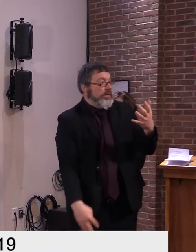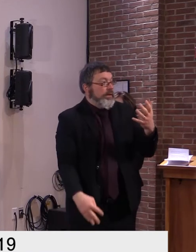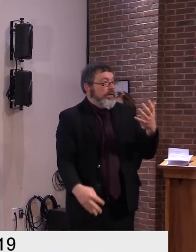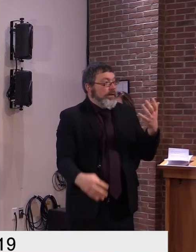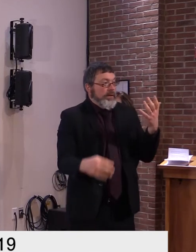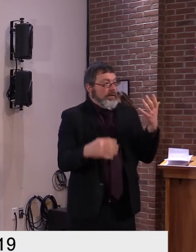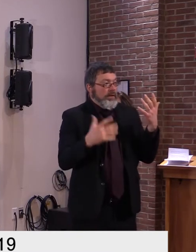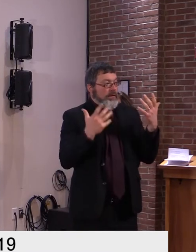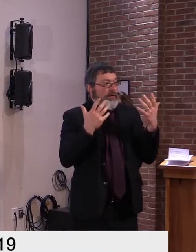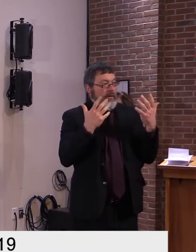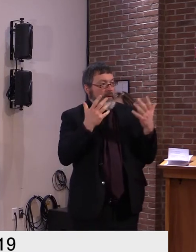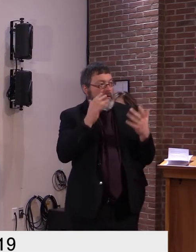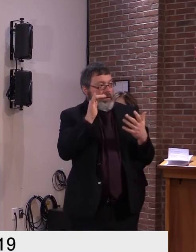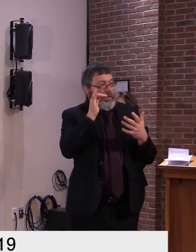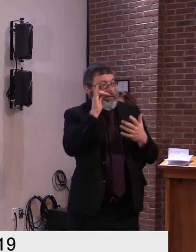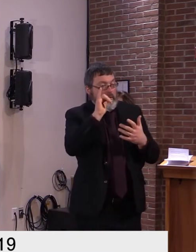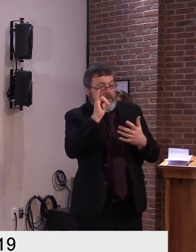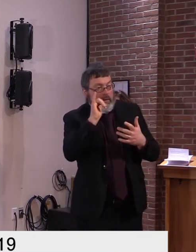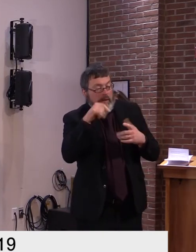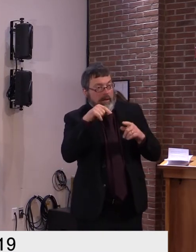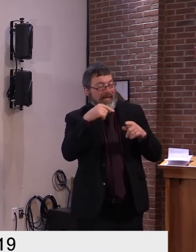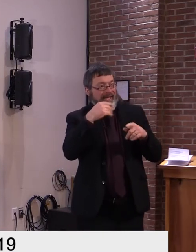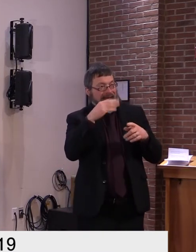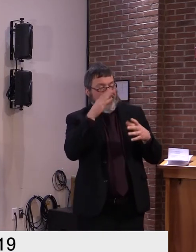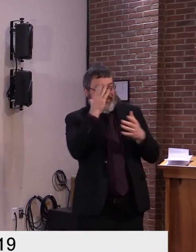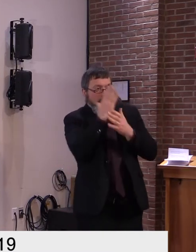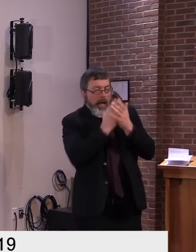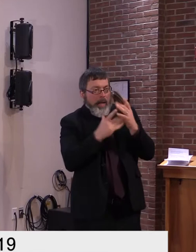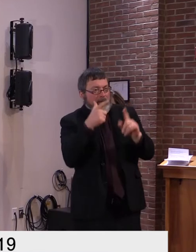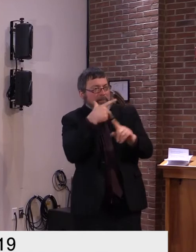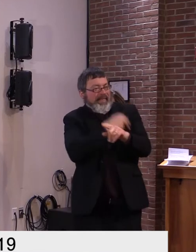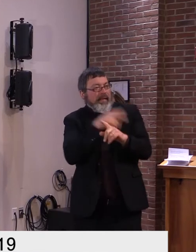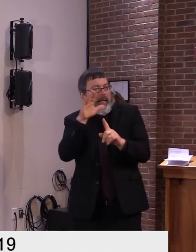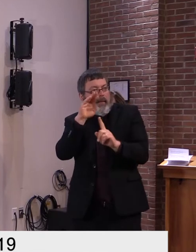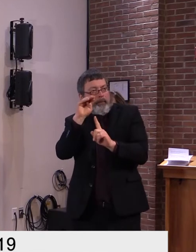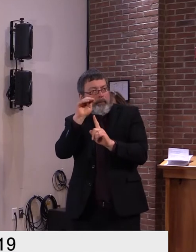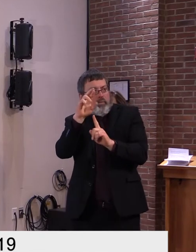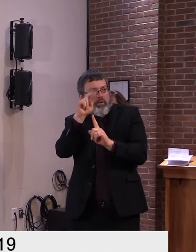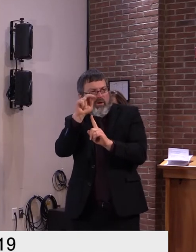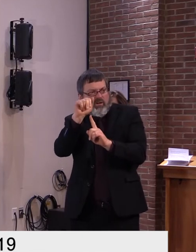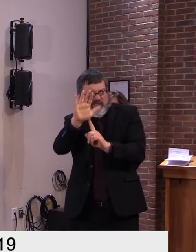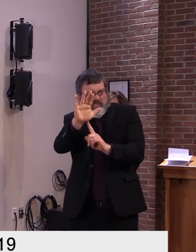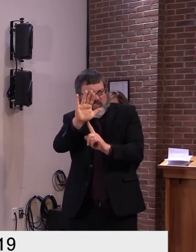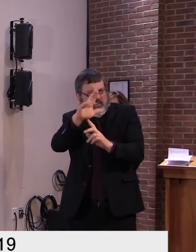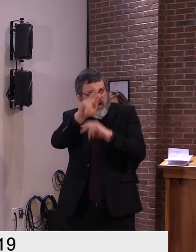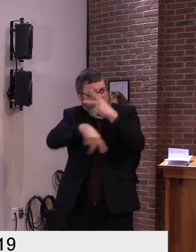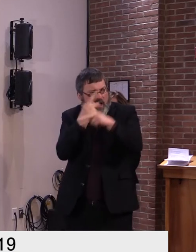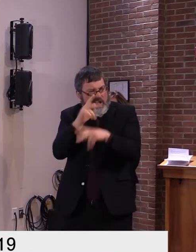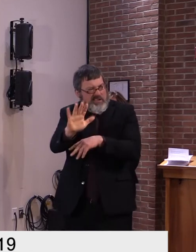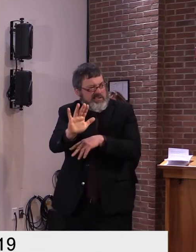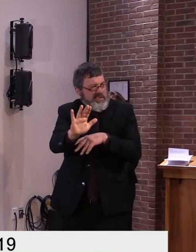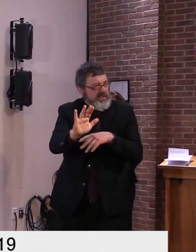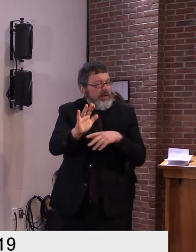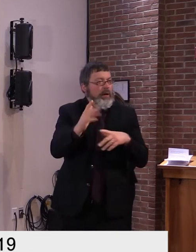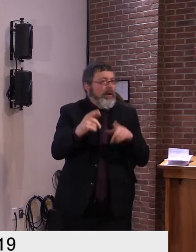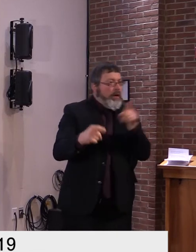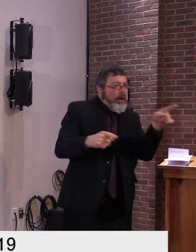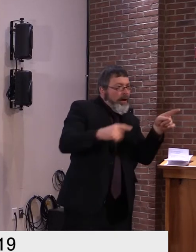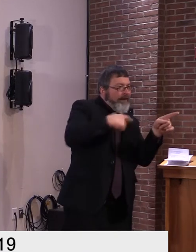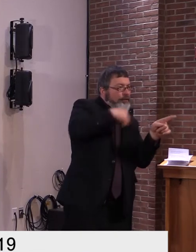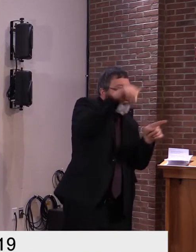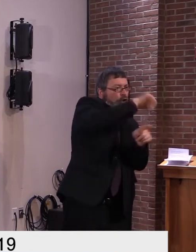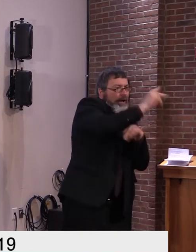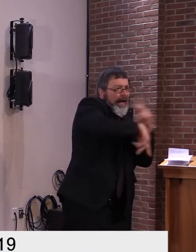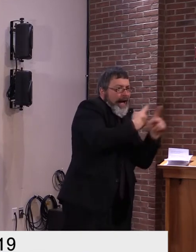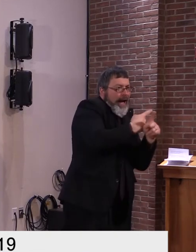protein, et cetera. So wouldn't want to close the door on those thoughts. Right now, you know, those thoughts aren't close to